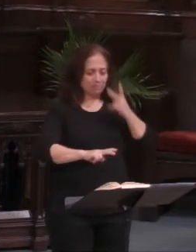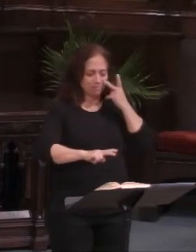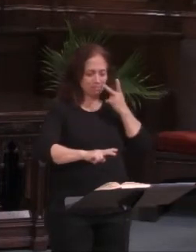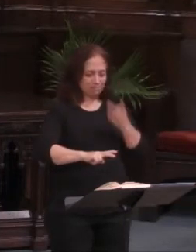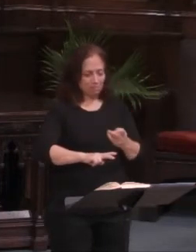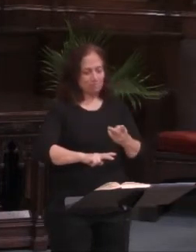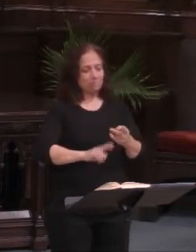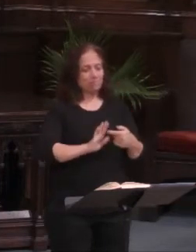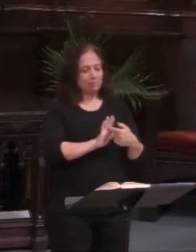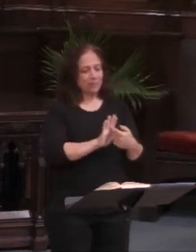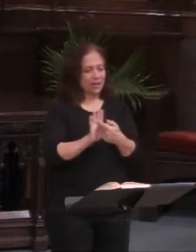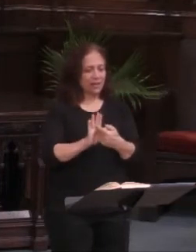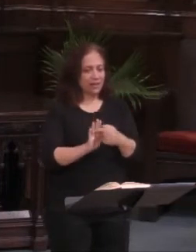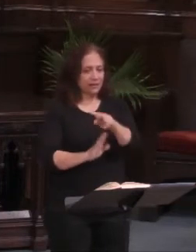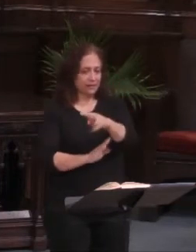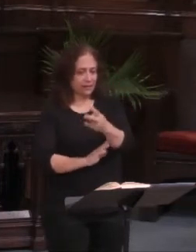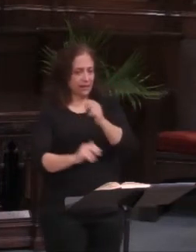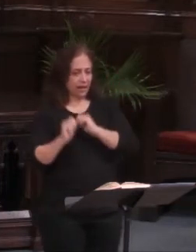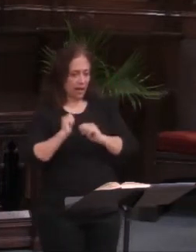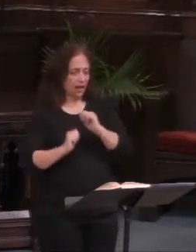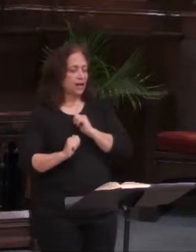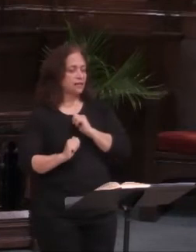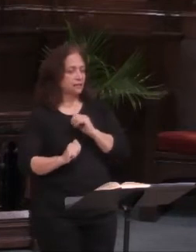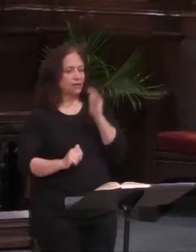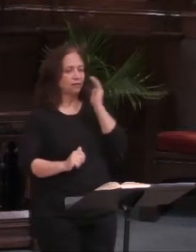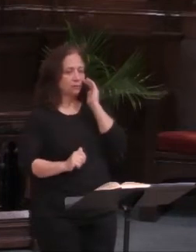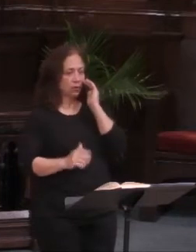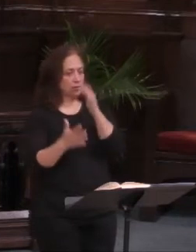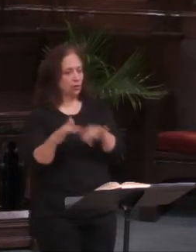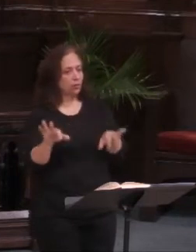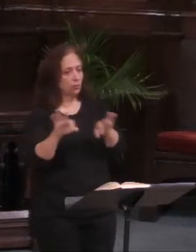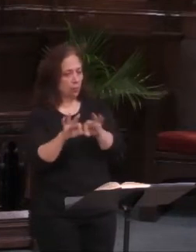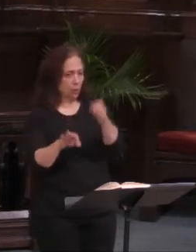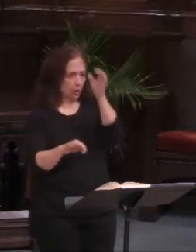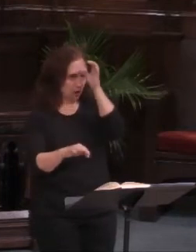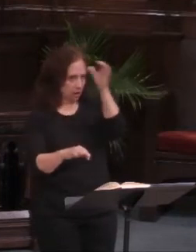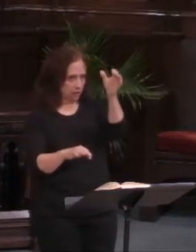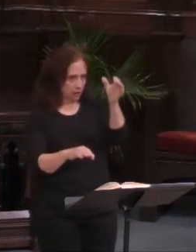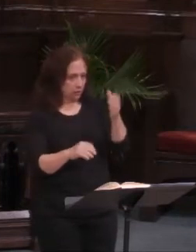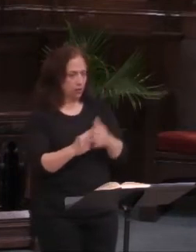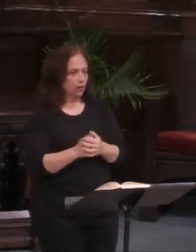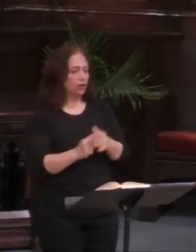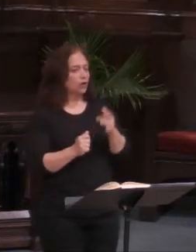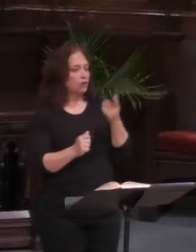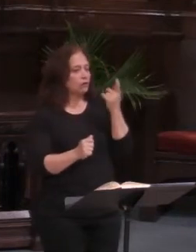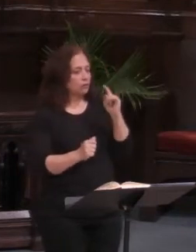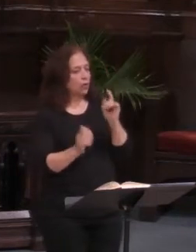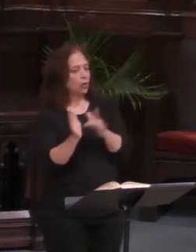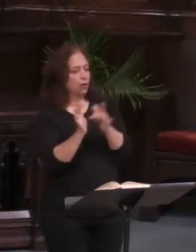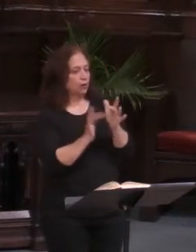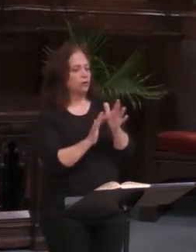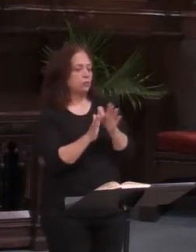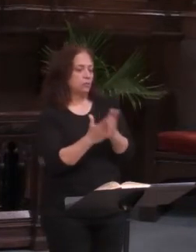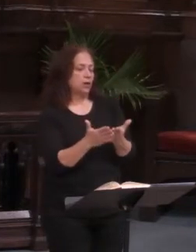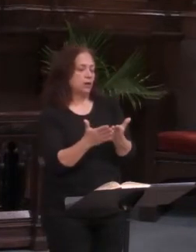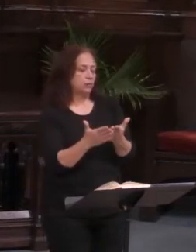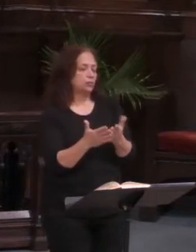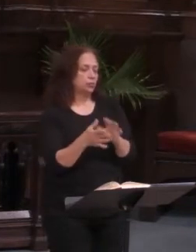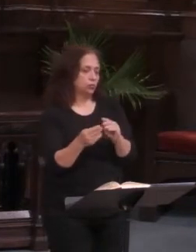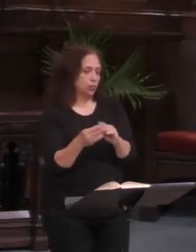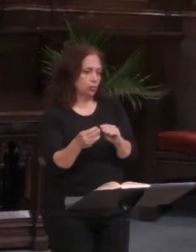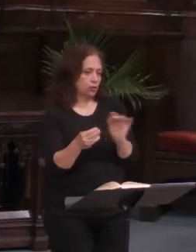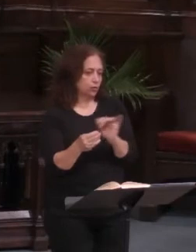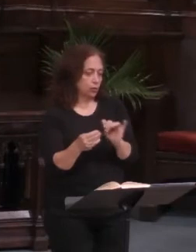course, second acts are a very familiar and important concept in the biblical narrative. After